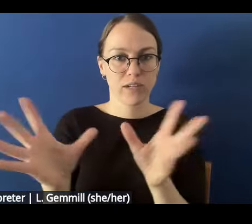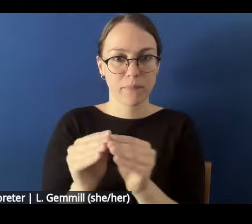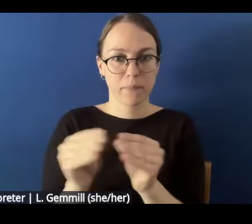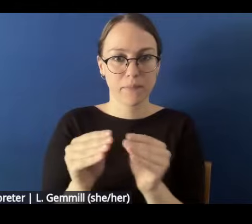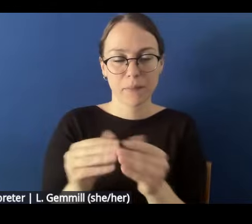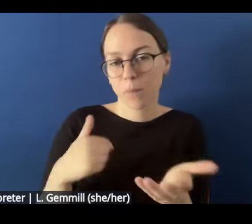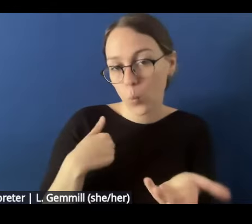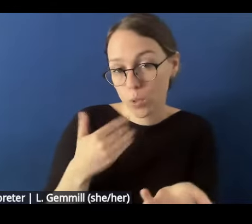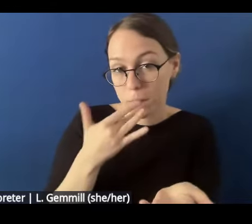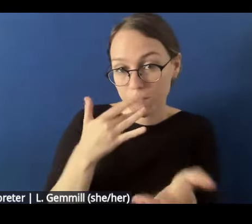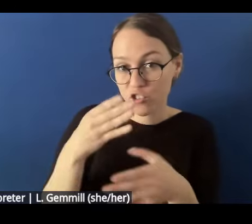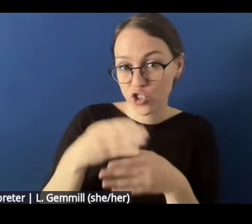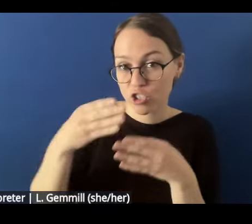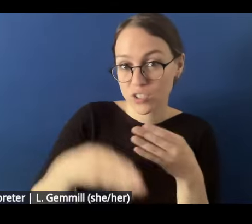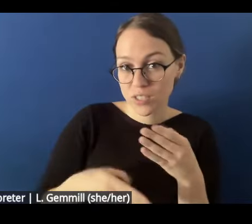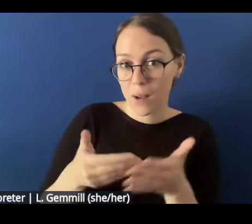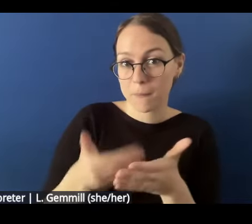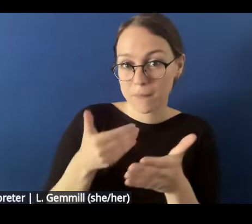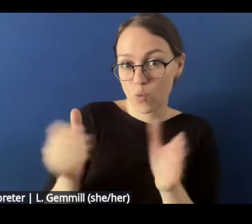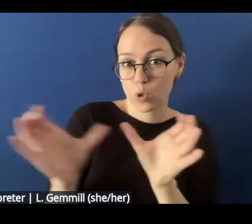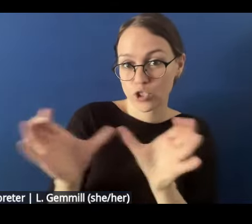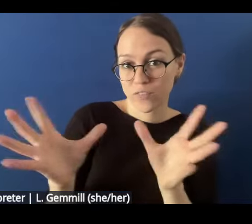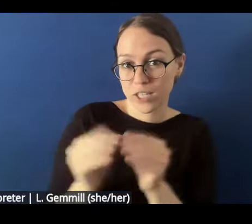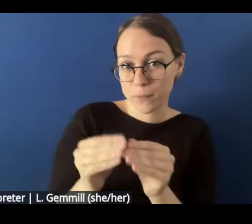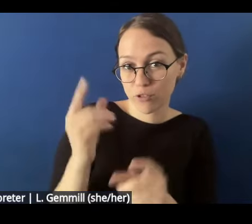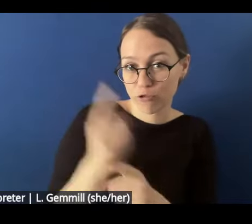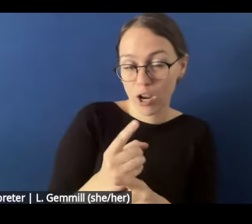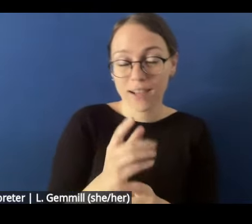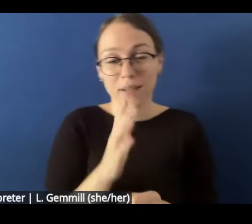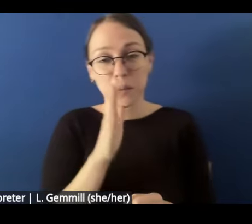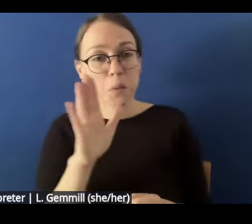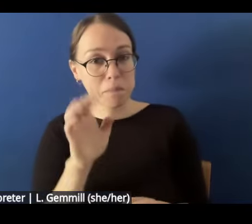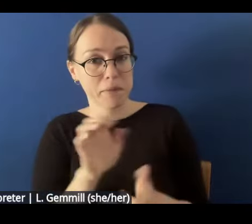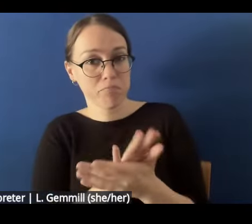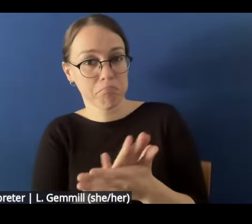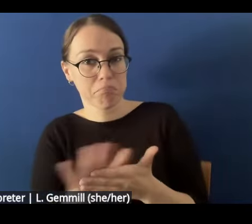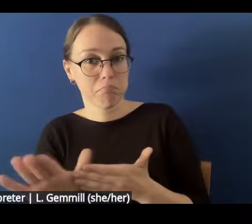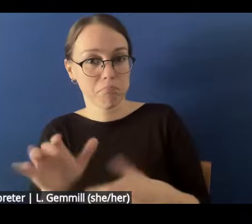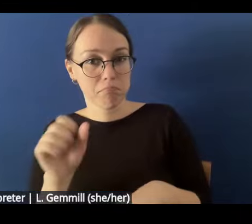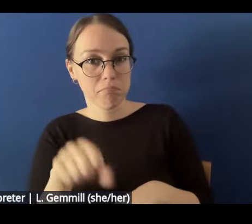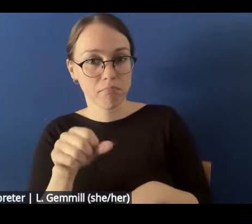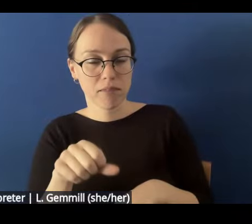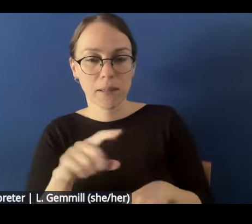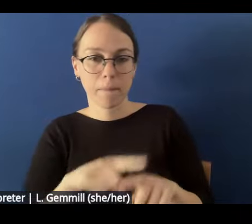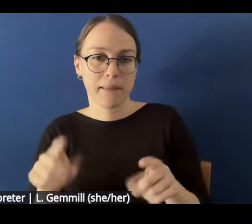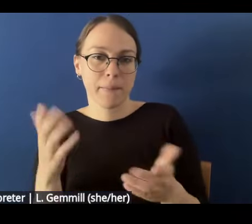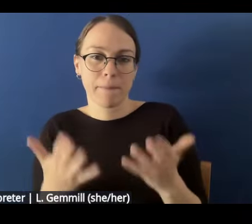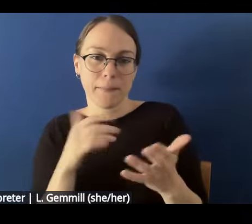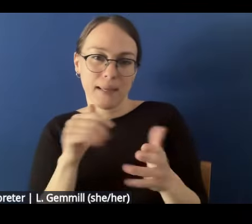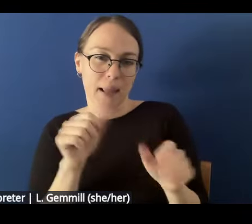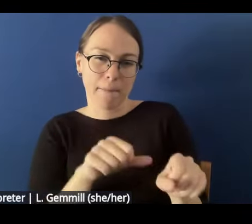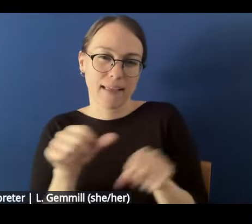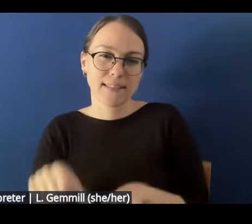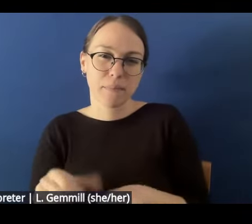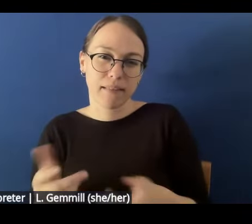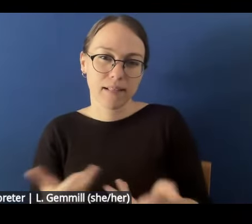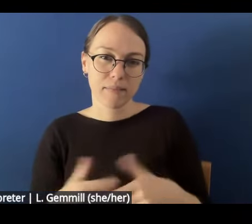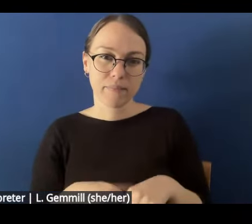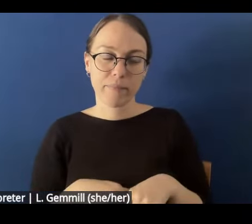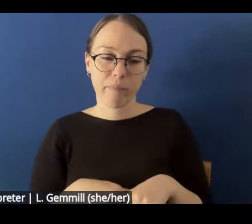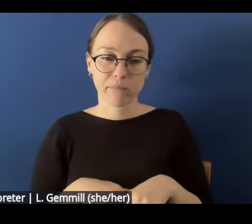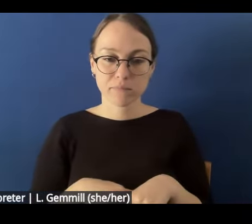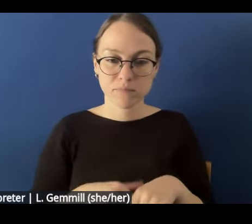the certification meeting. It would, I would it's prefer. ideal, but I just want to, it may not be possible. Okay, but